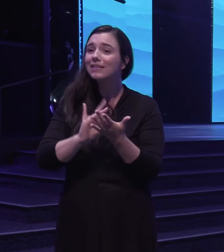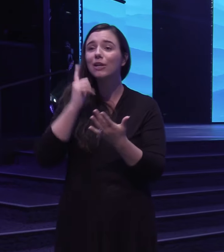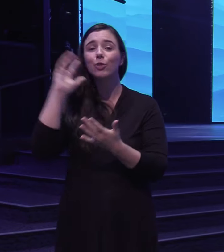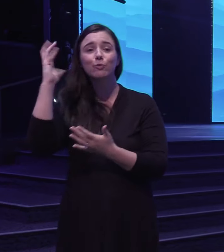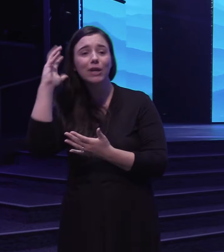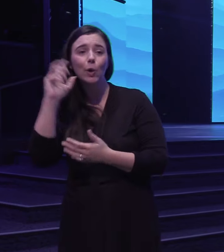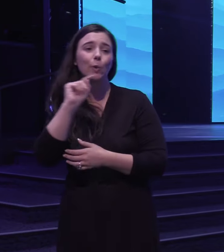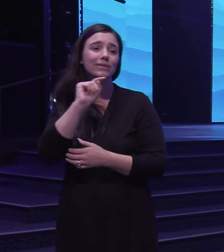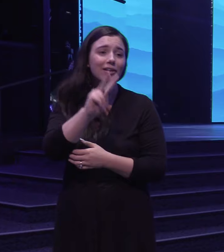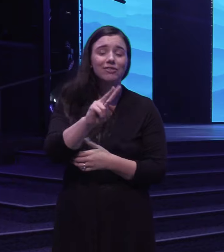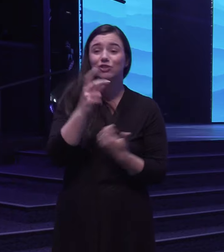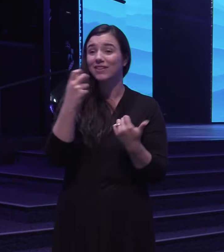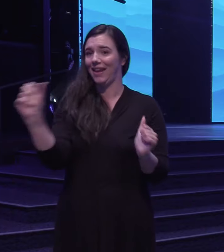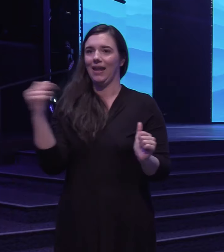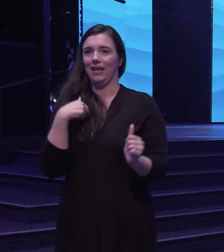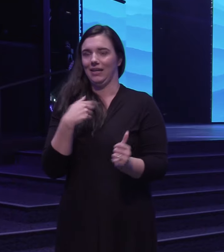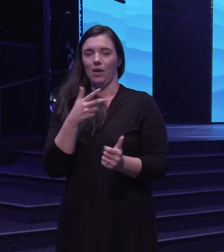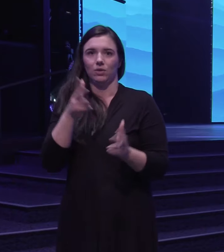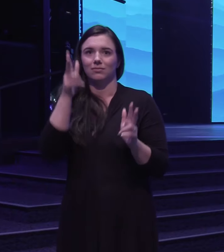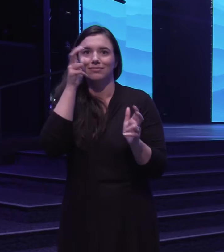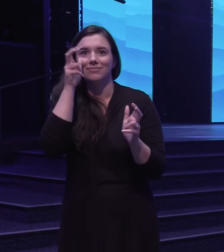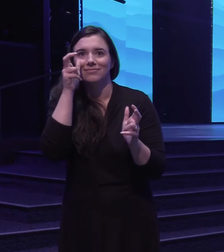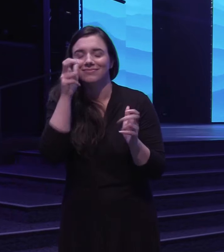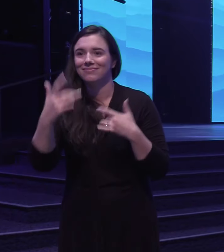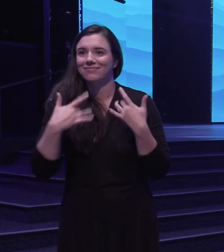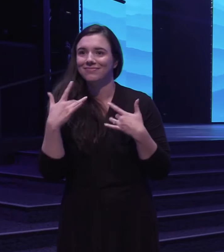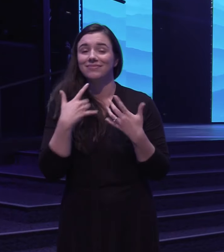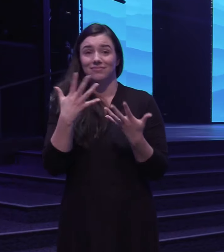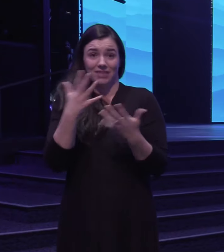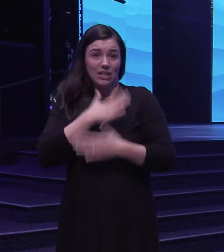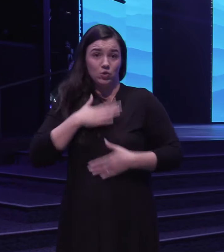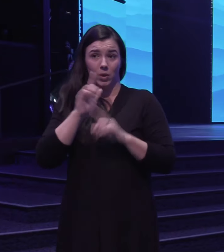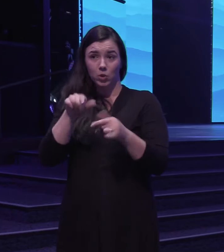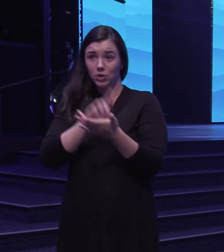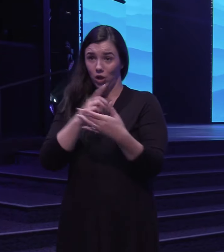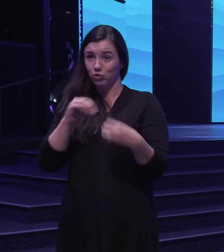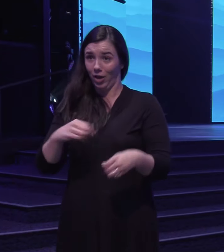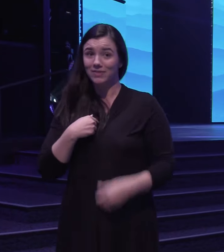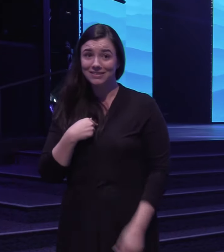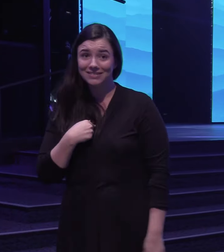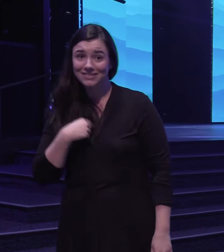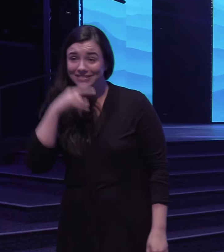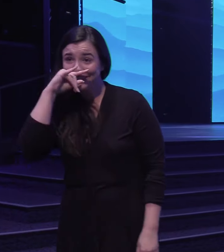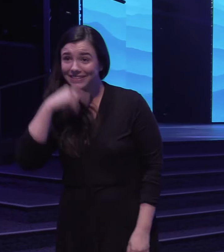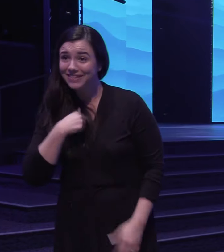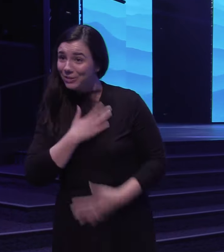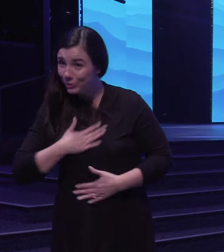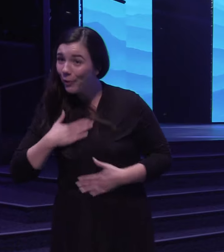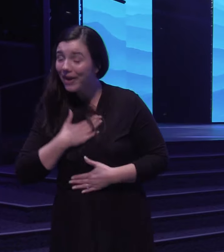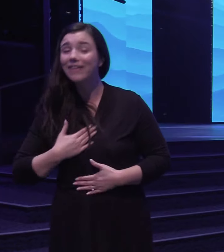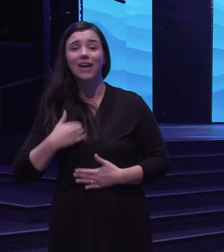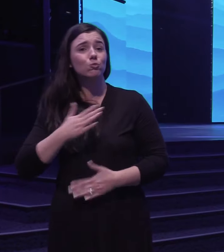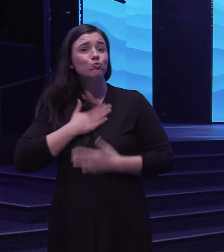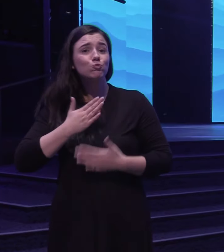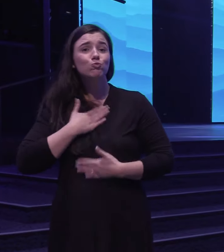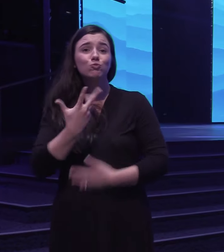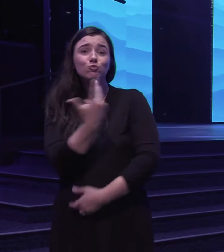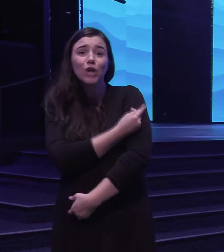radio, television, I was there like a magnet. I even like going to the doctor's office. I mean, I